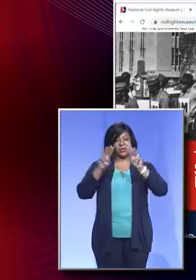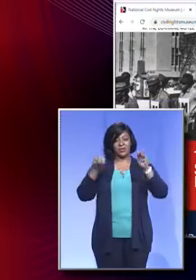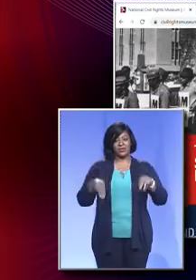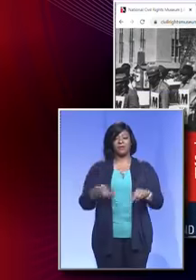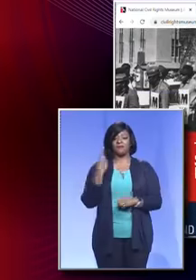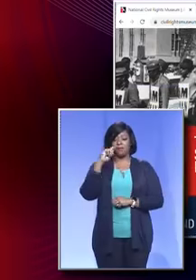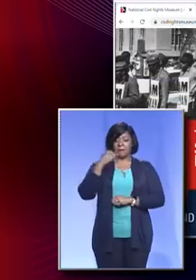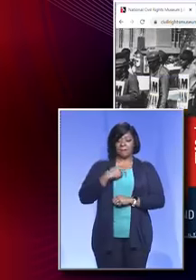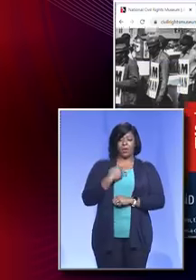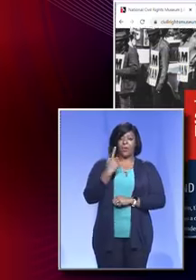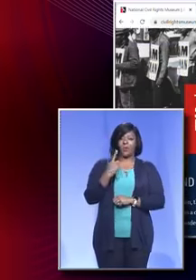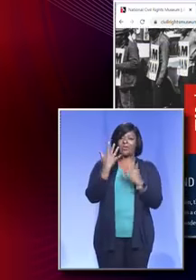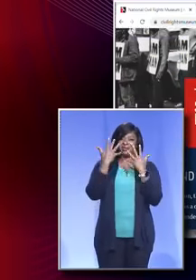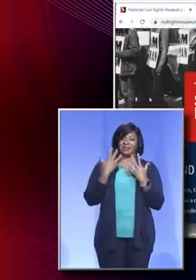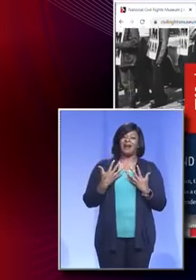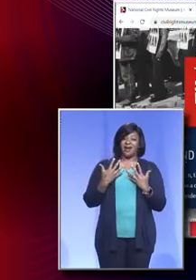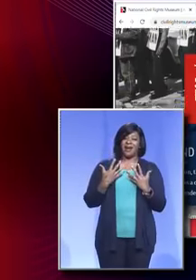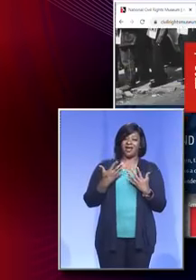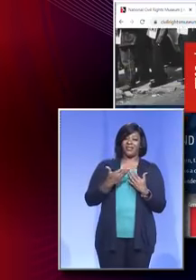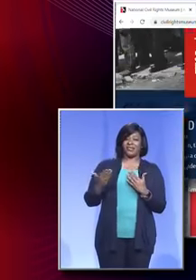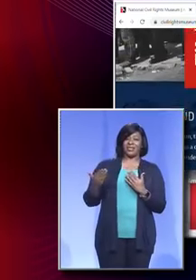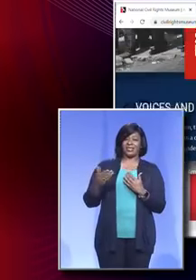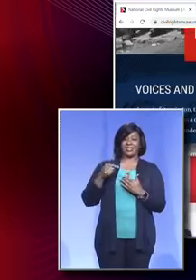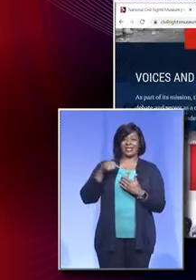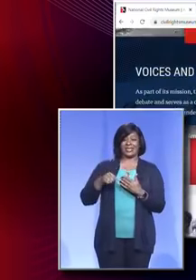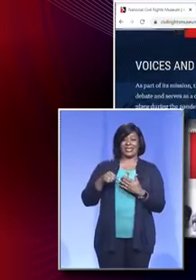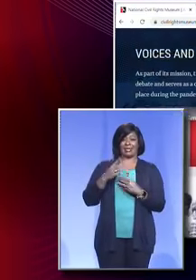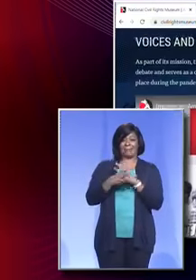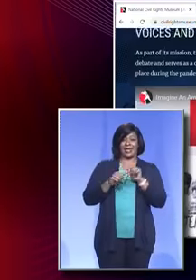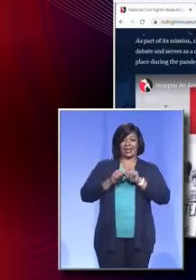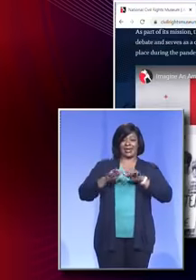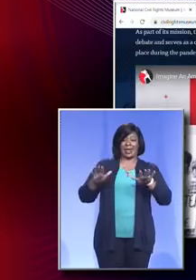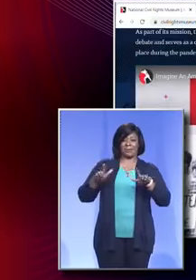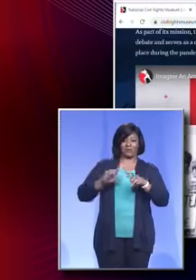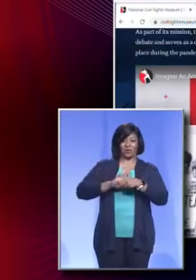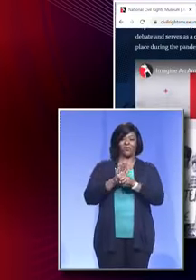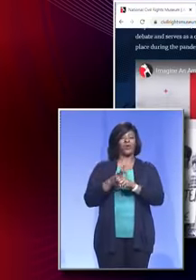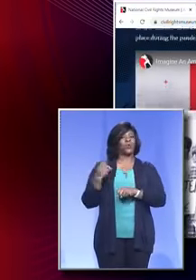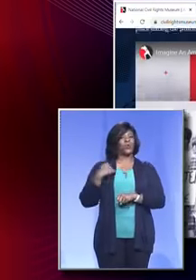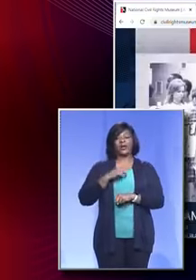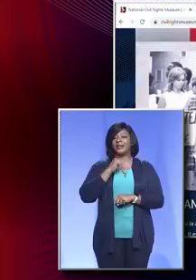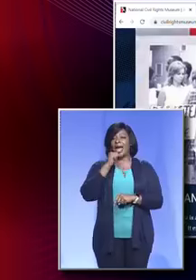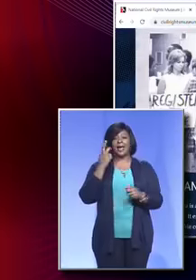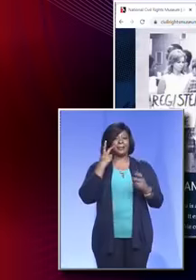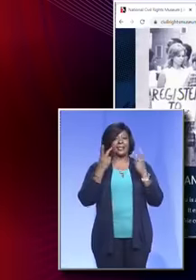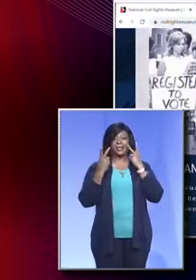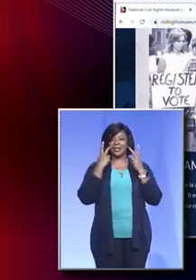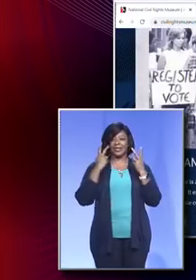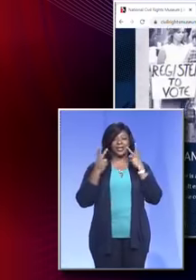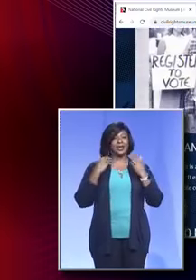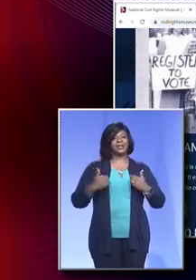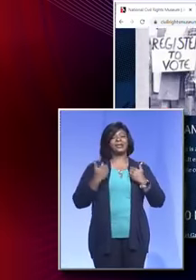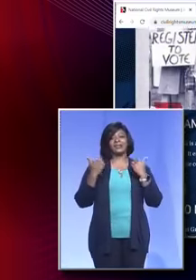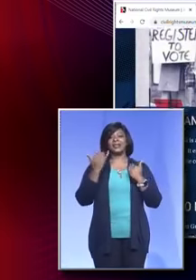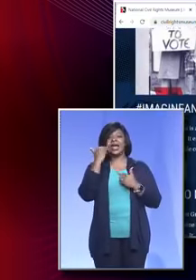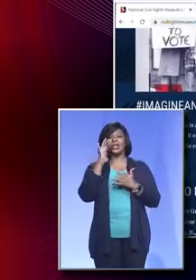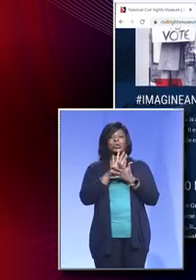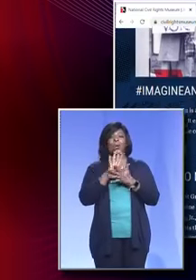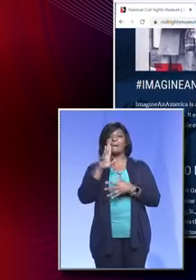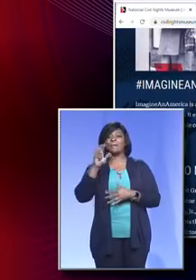for me, one of the saddest parts of this particular pandemic is that we have not been seeing the yellow school